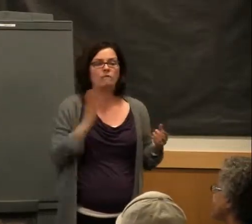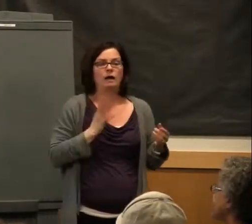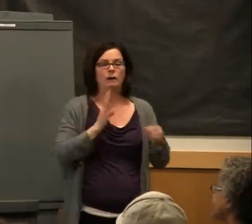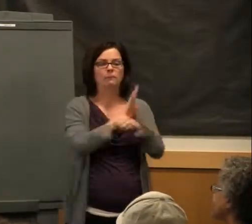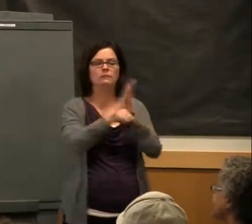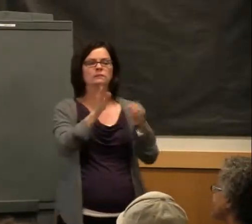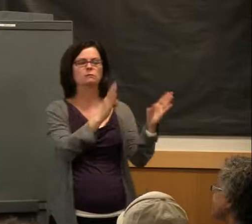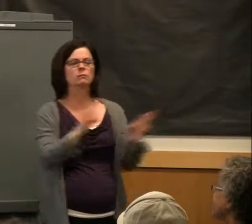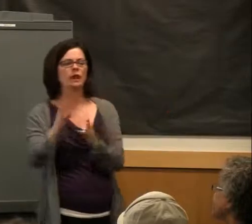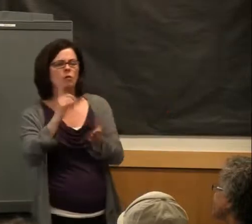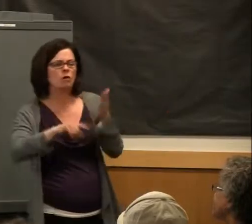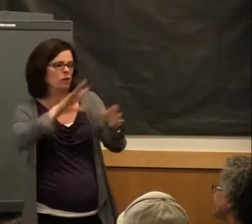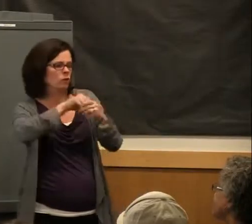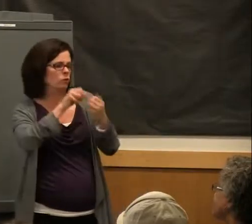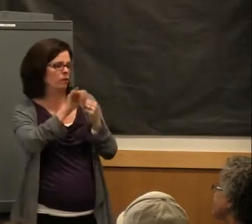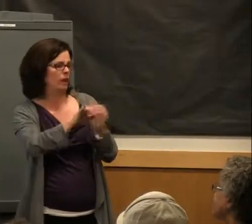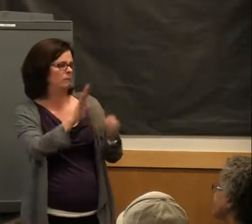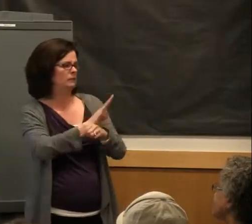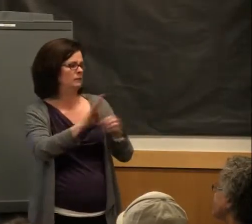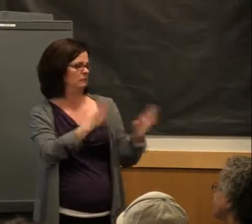go into your business plan?